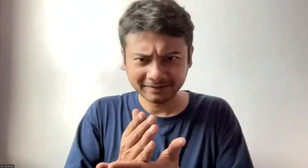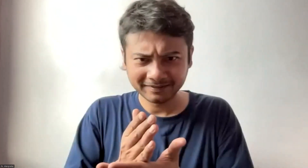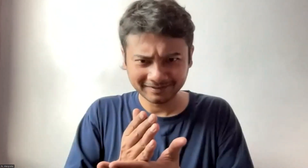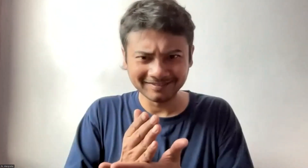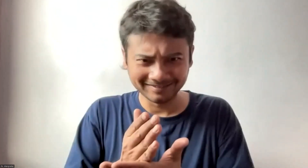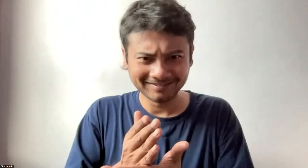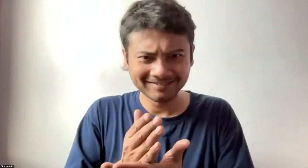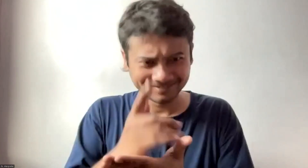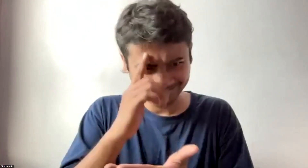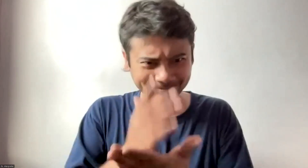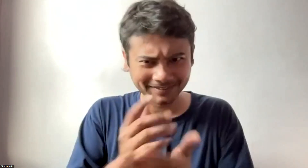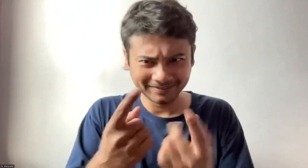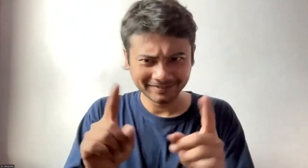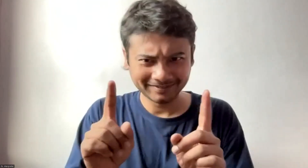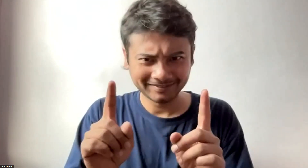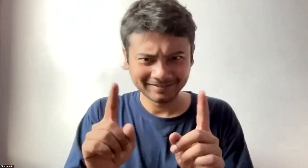I hope all of you understand that.